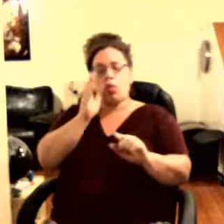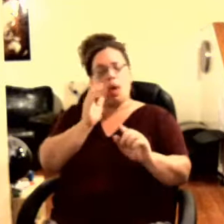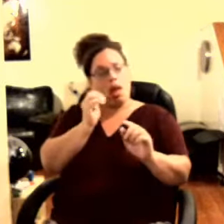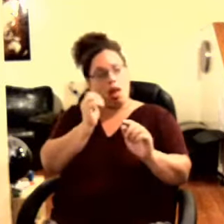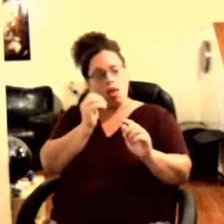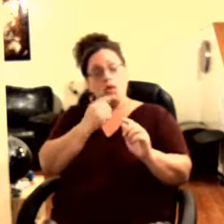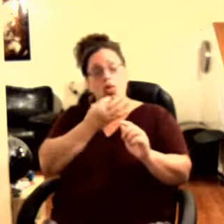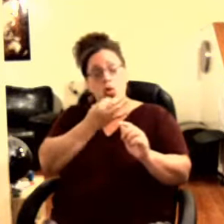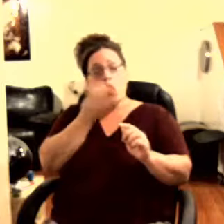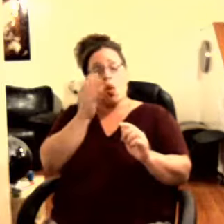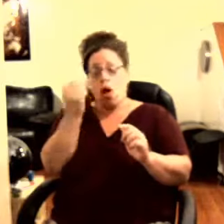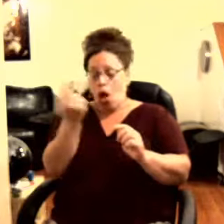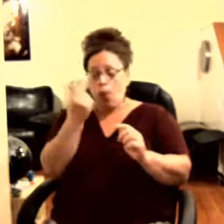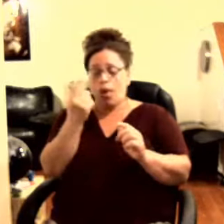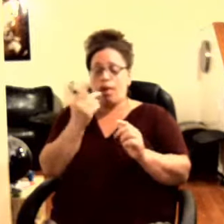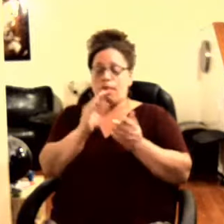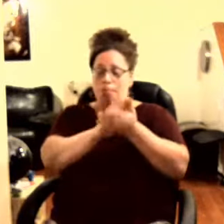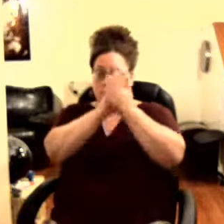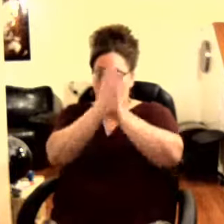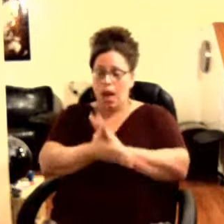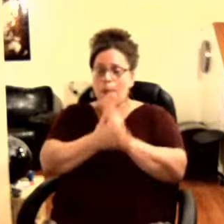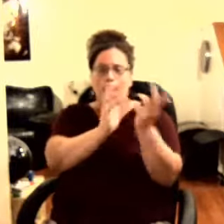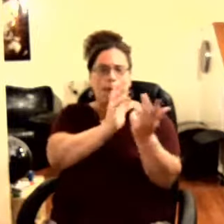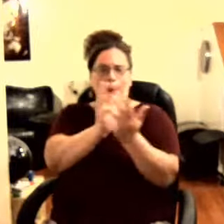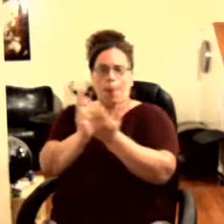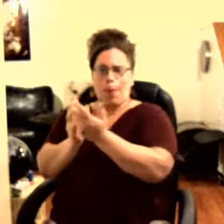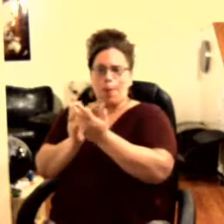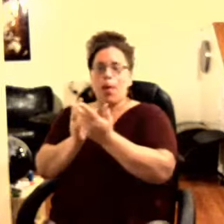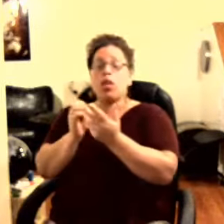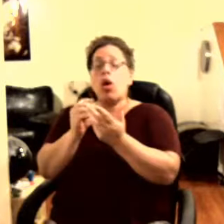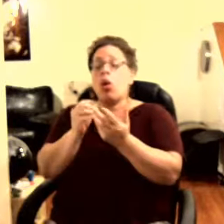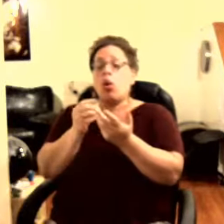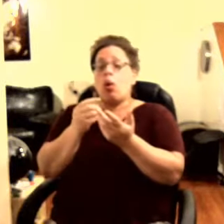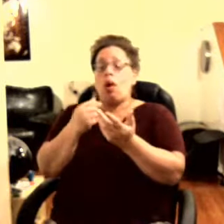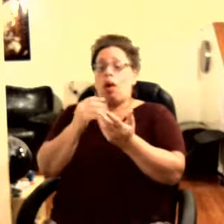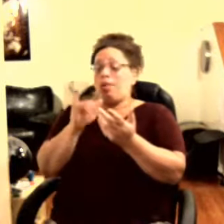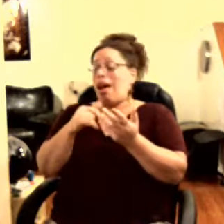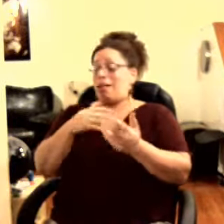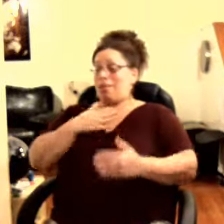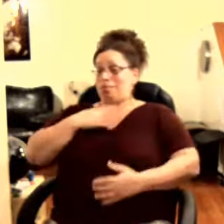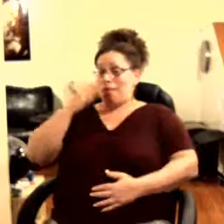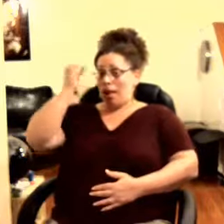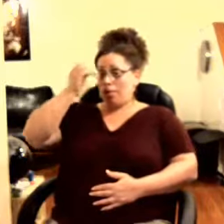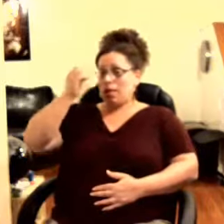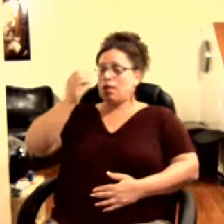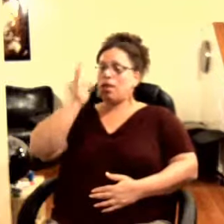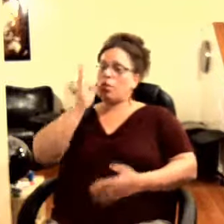what I call a filter bubble. And your filter bubble is kind of your own personal, unique universe of